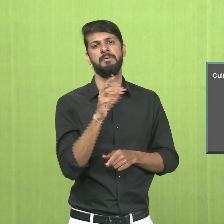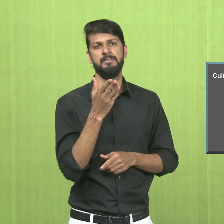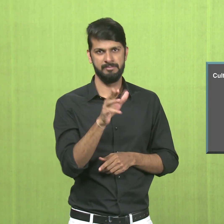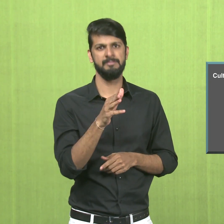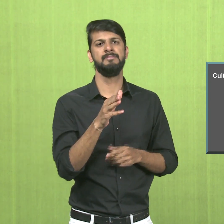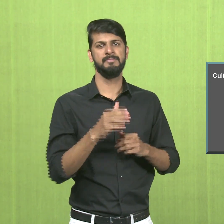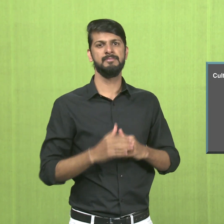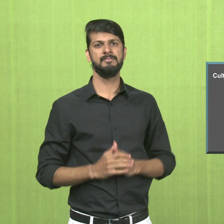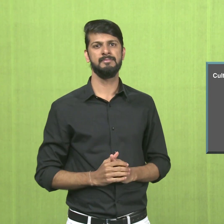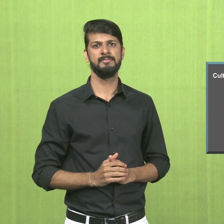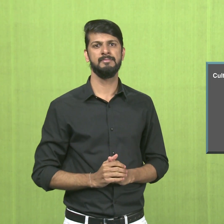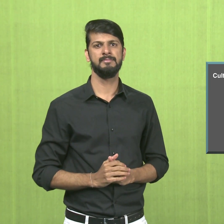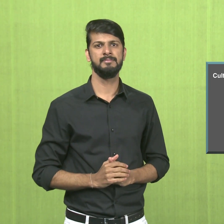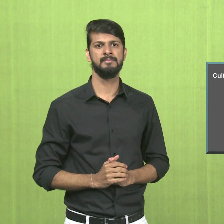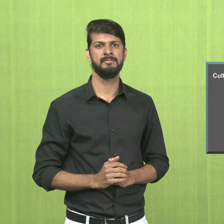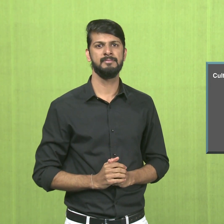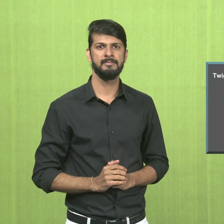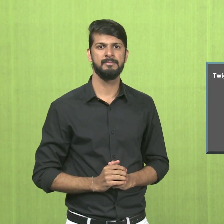find similarity.